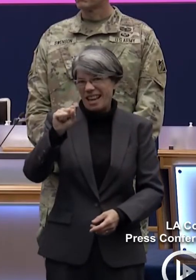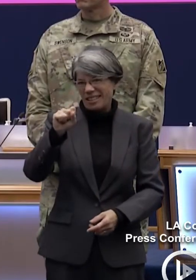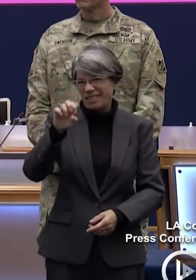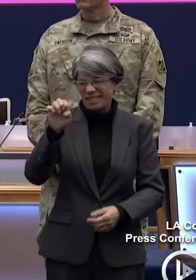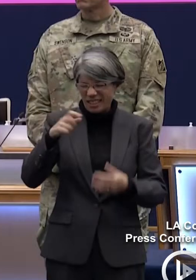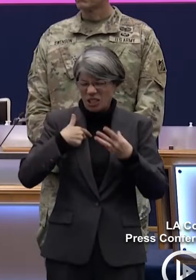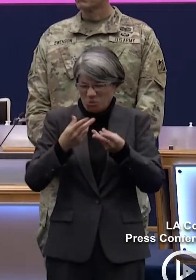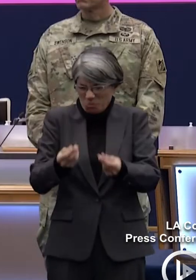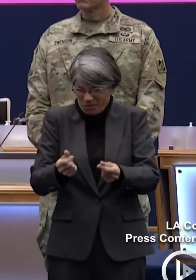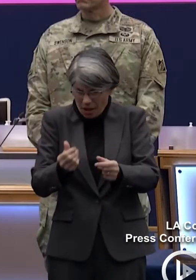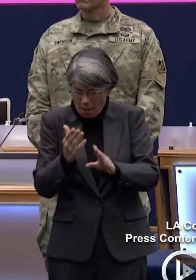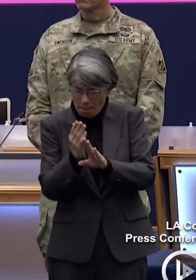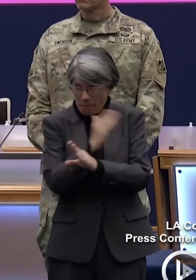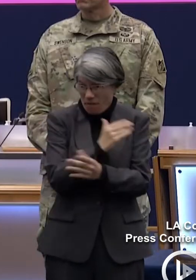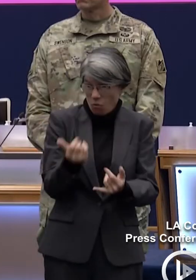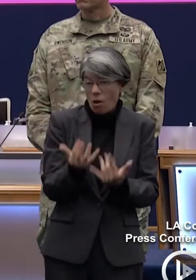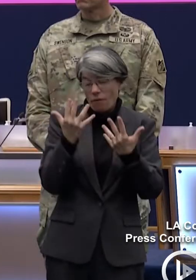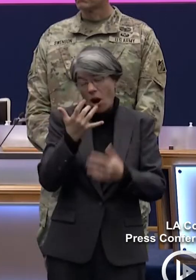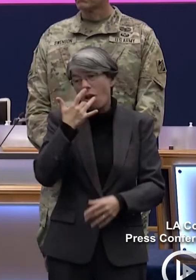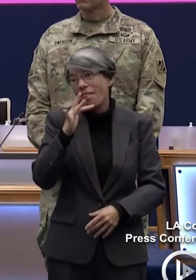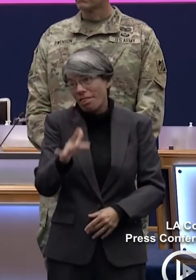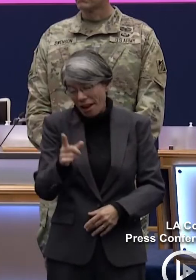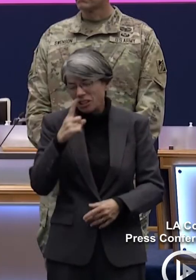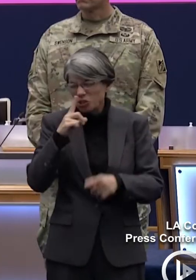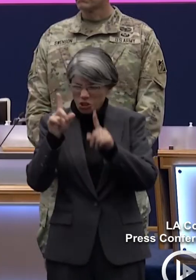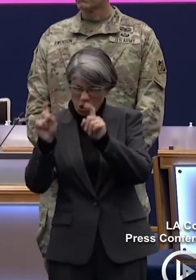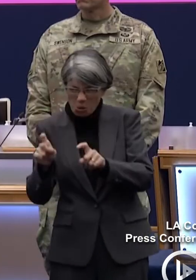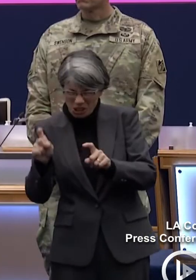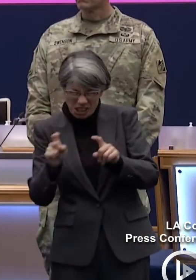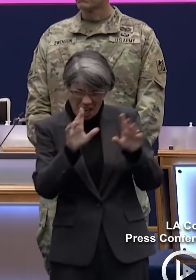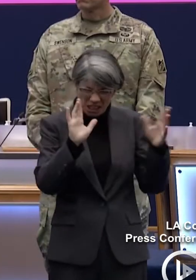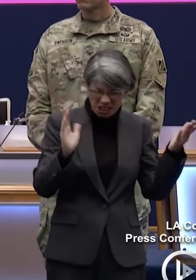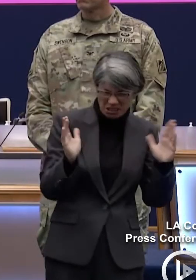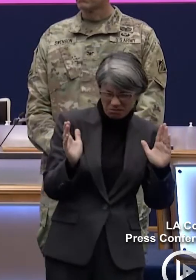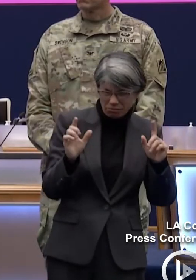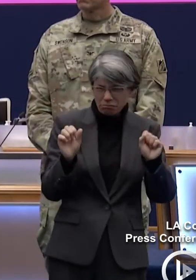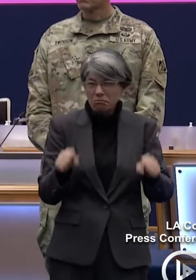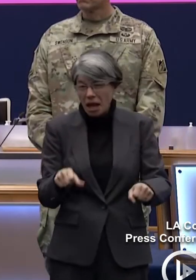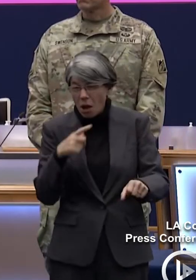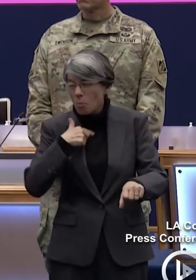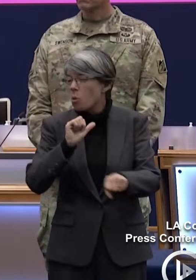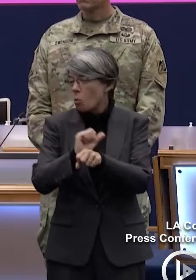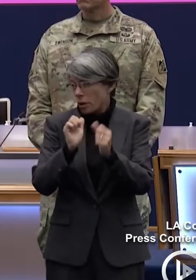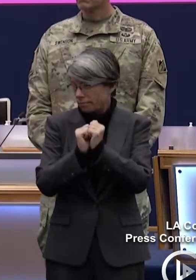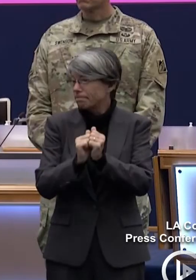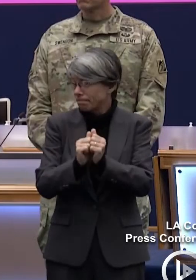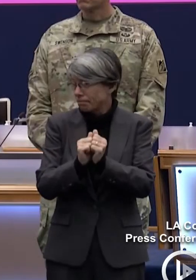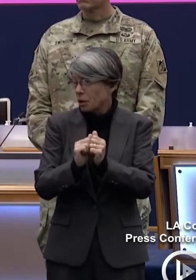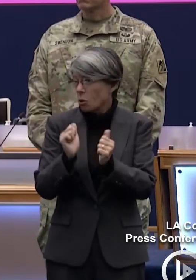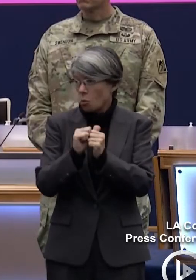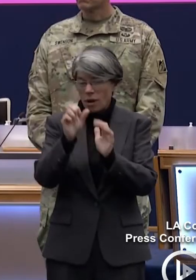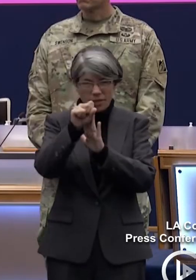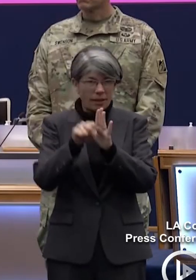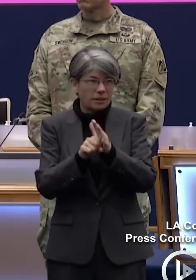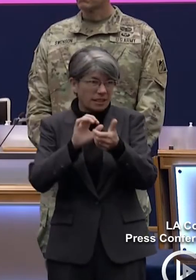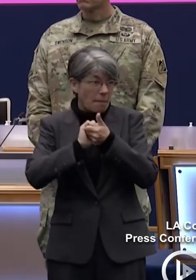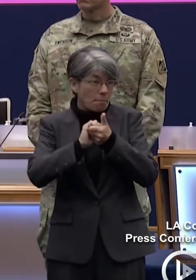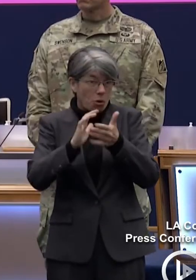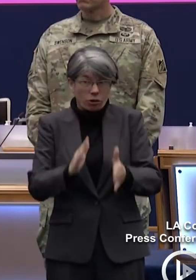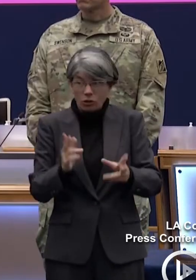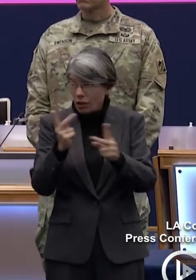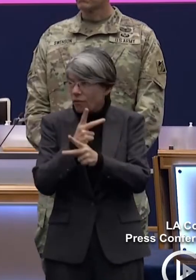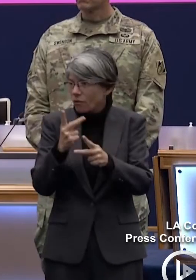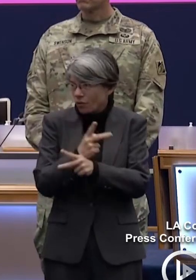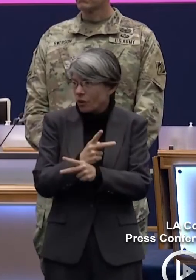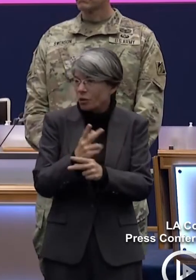soil sampling that they did before the fire, so we're going to be able to look at that. But we are working collaboratively with our state partners to figure